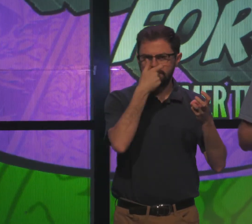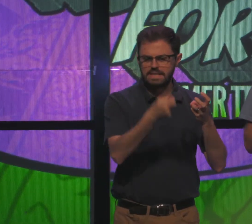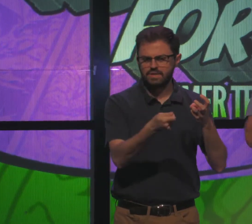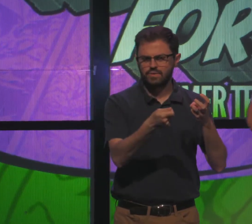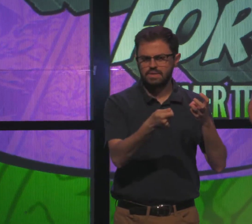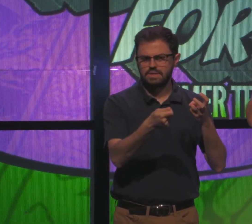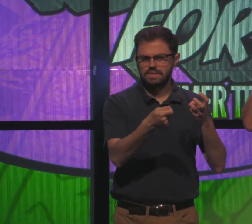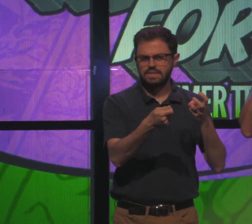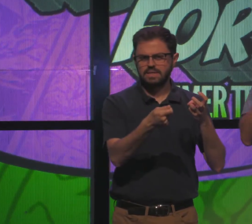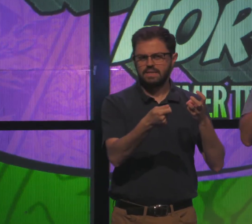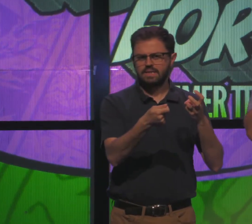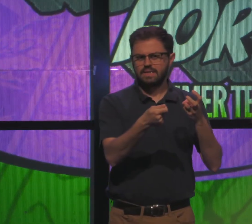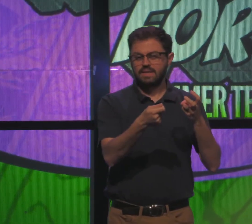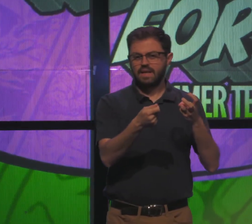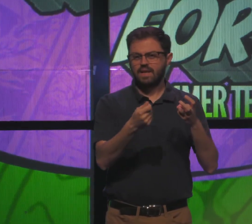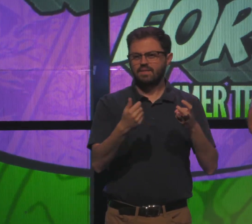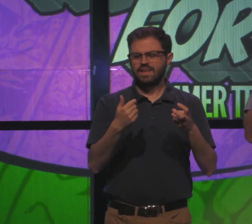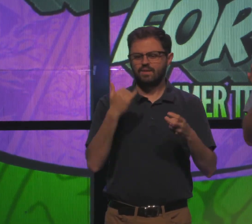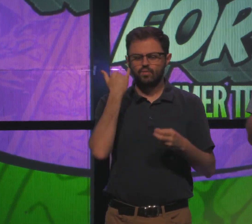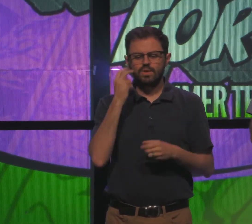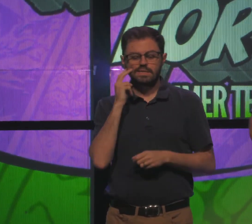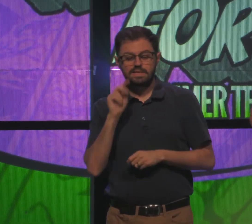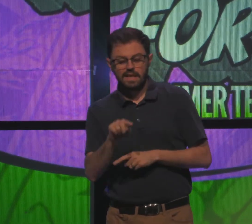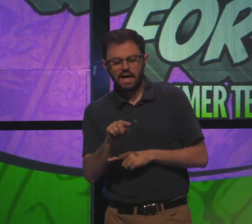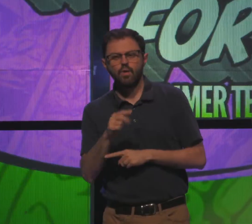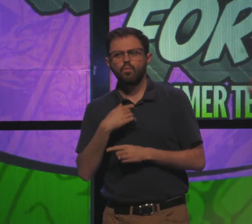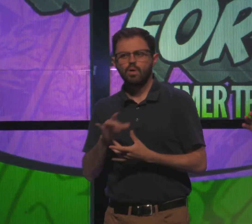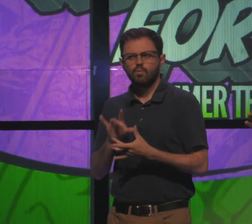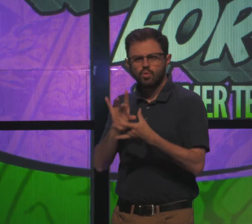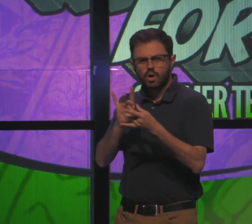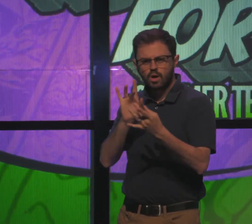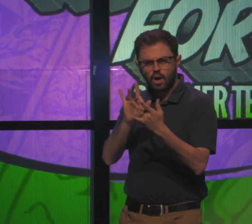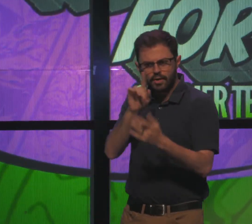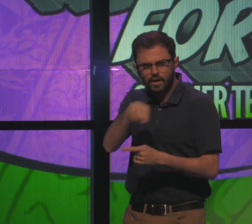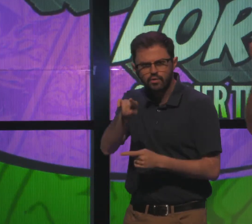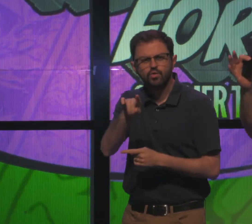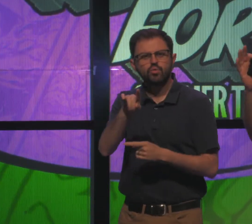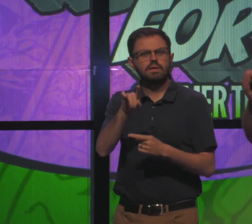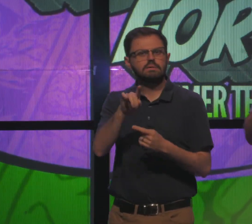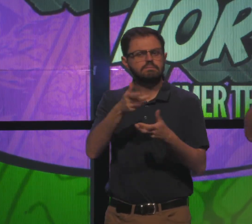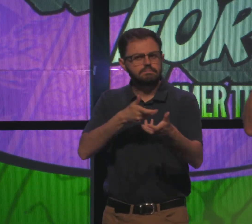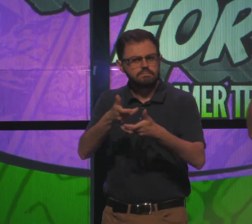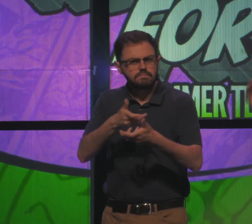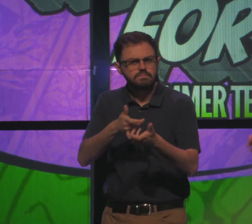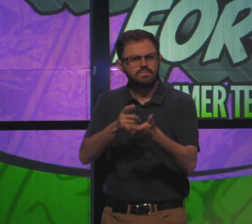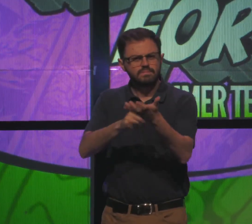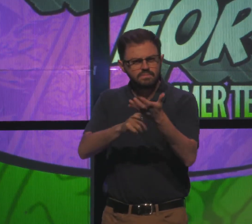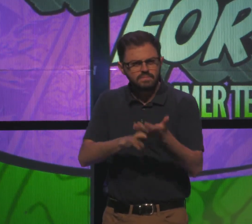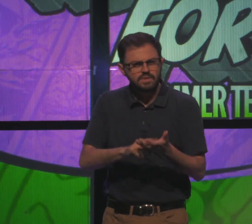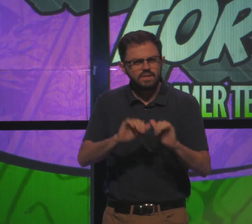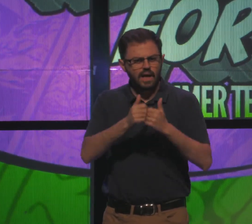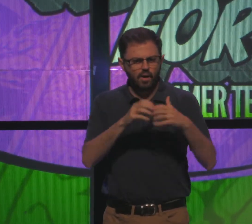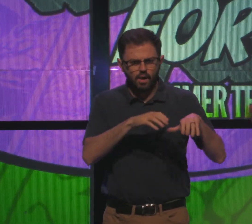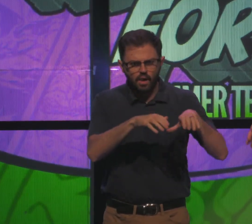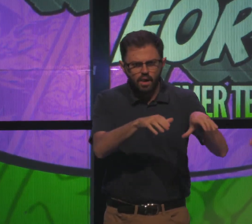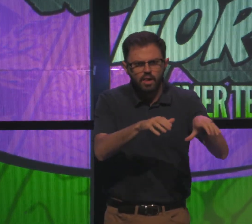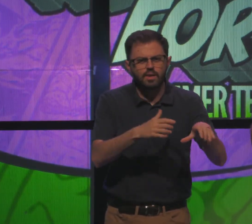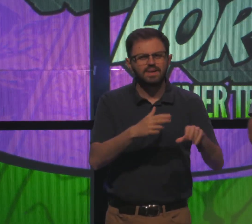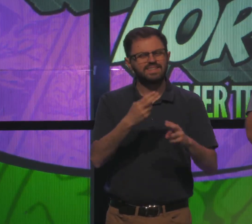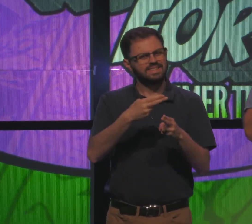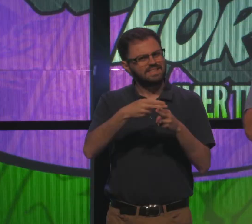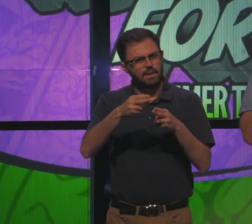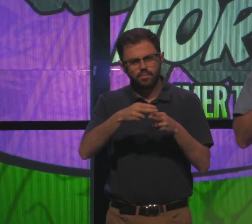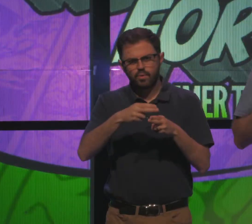the information. They'll help you understand the opportunities, the differing ways, but it is a temporary situation,